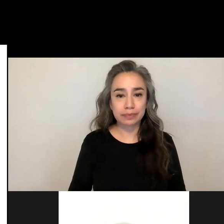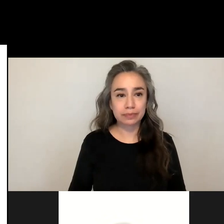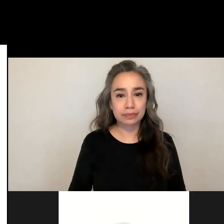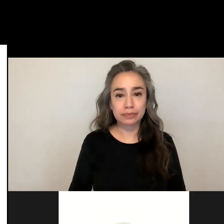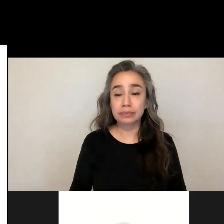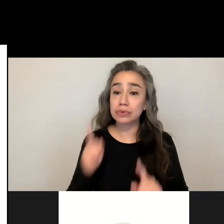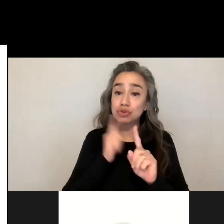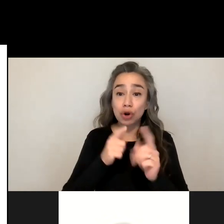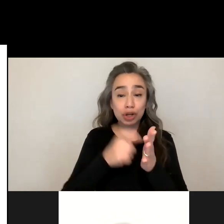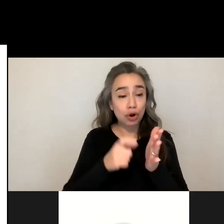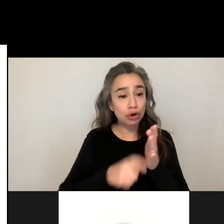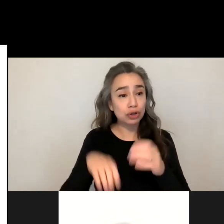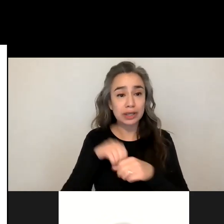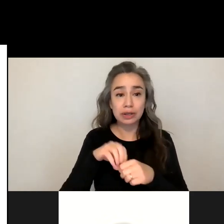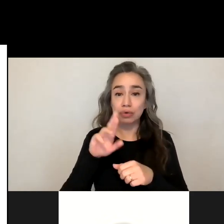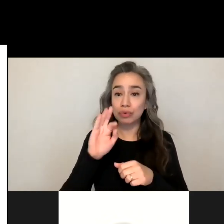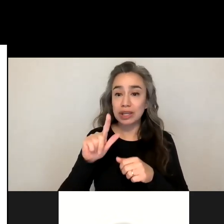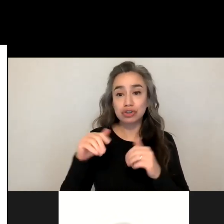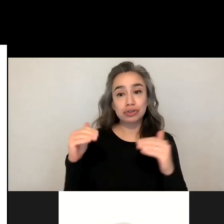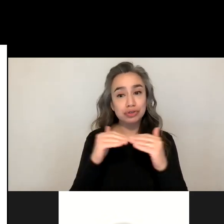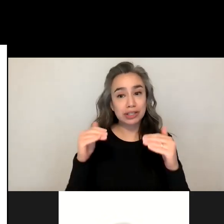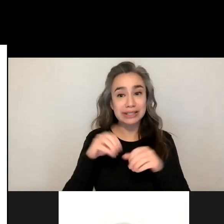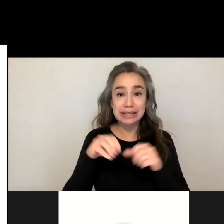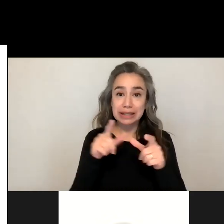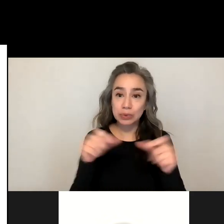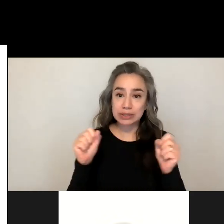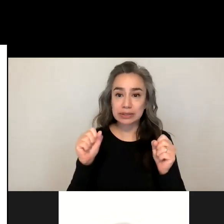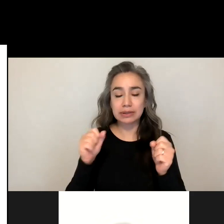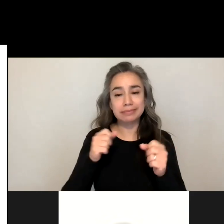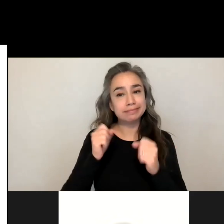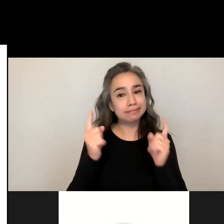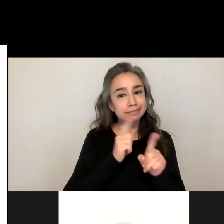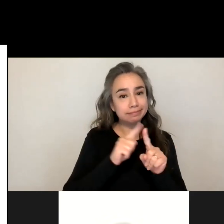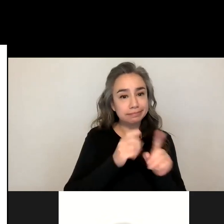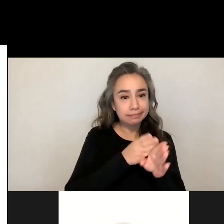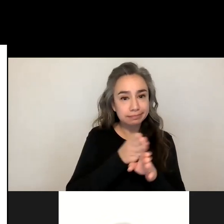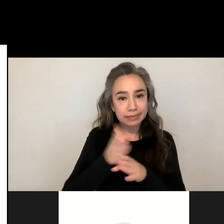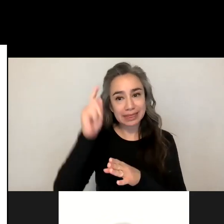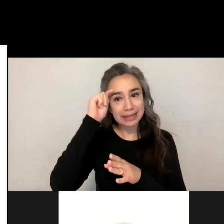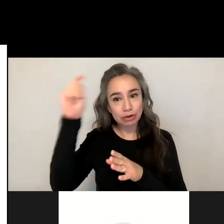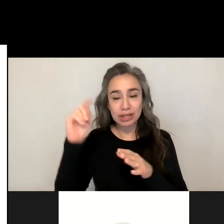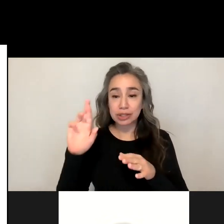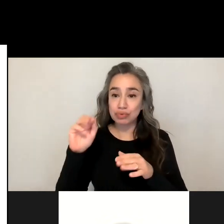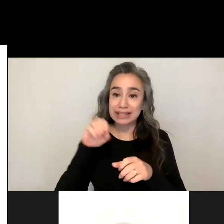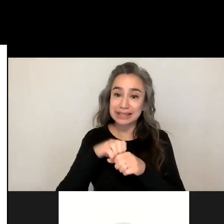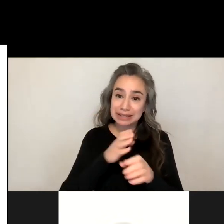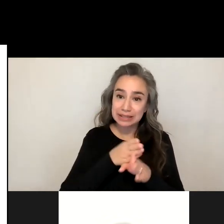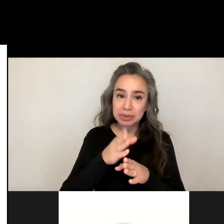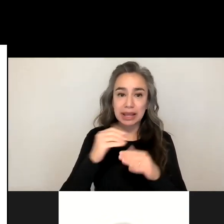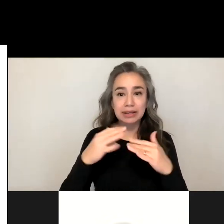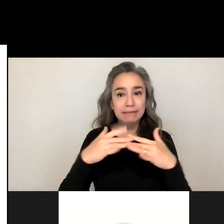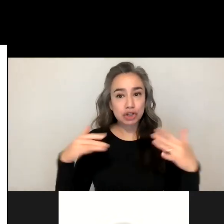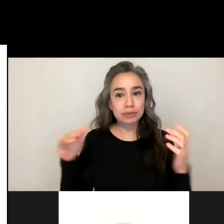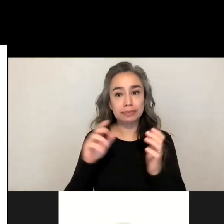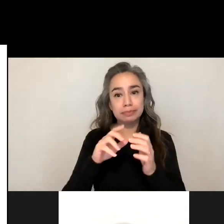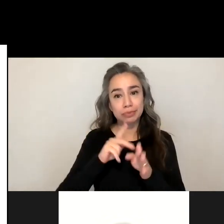in Linguistics, Interdisciplinary Insights into Theorizing Race in the Discipline and Diversifying the Profession, was